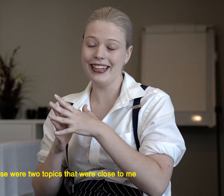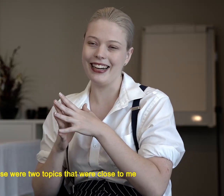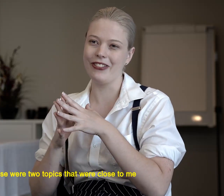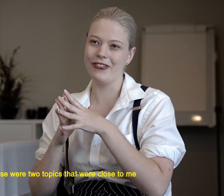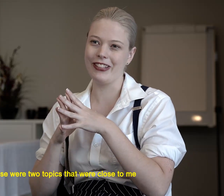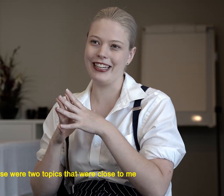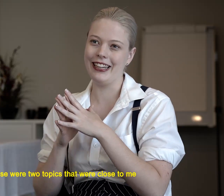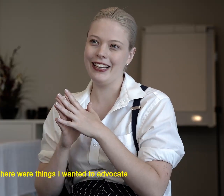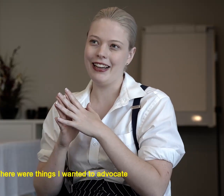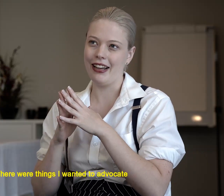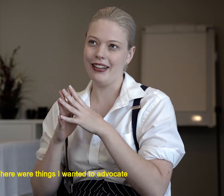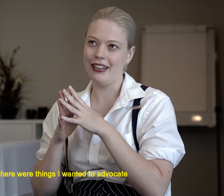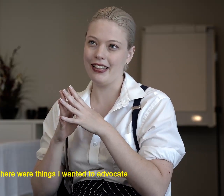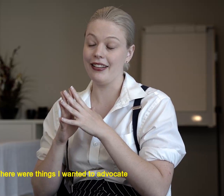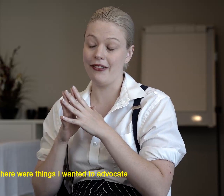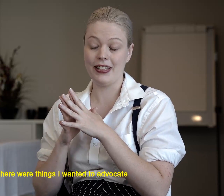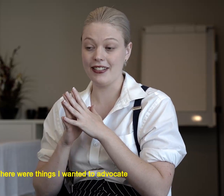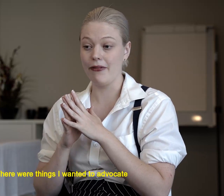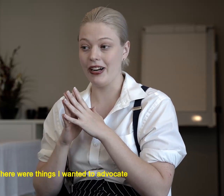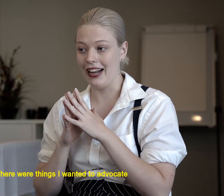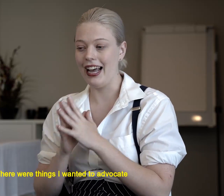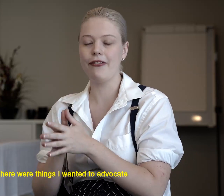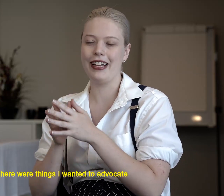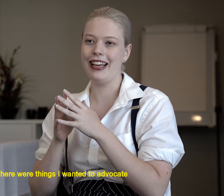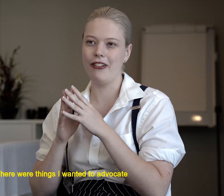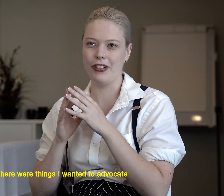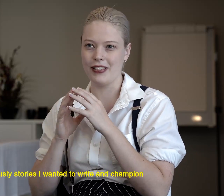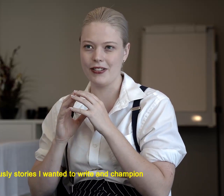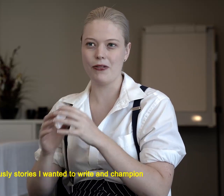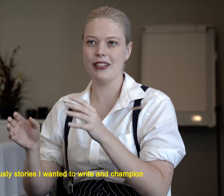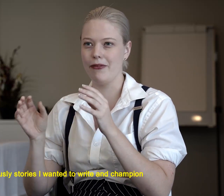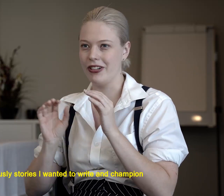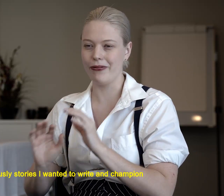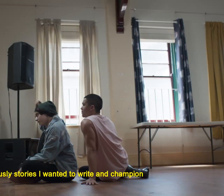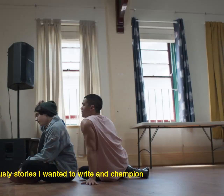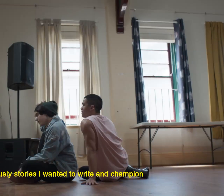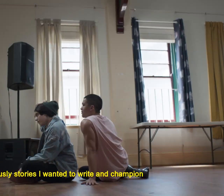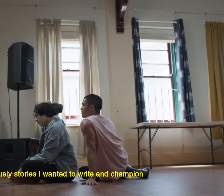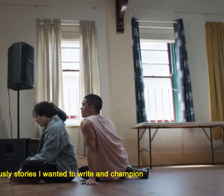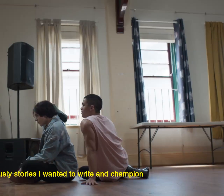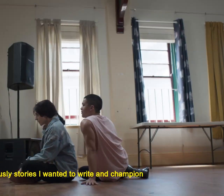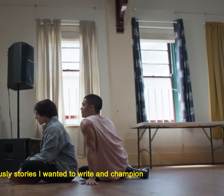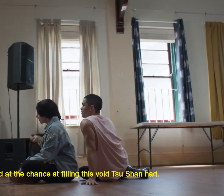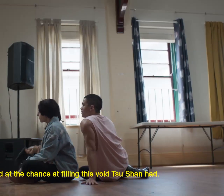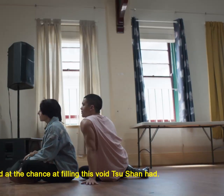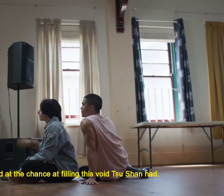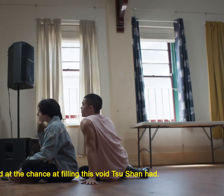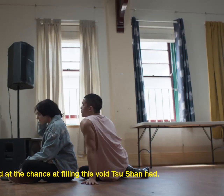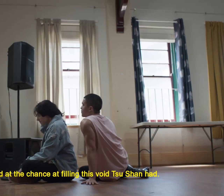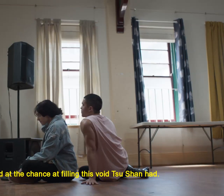I was really that there were things I wanted to advocate obviously stories I wanted to write and champion so I jumped at the chance that